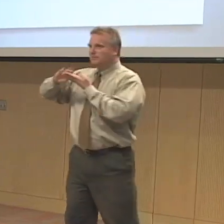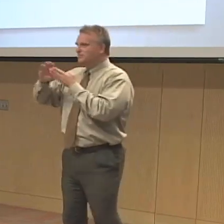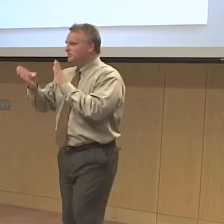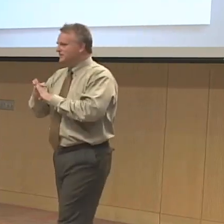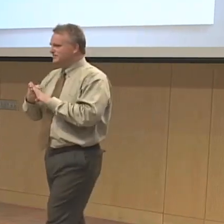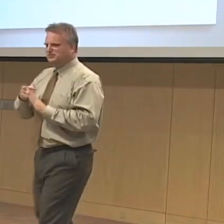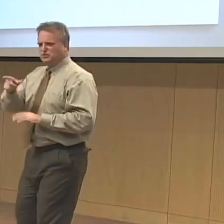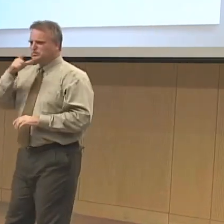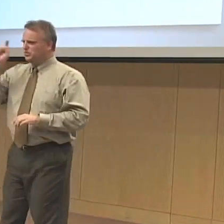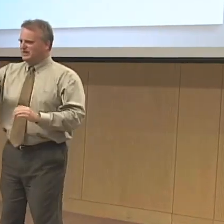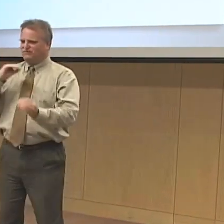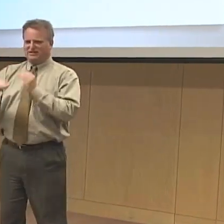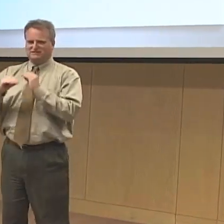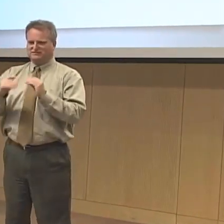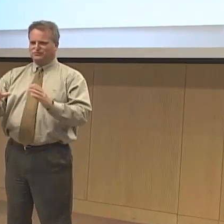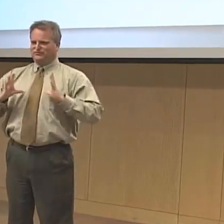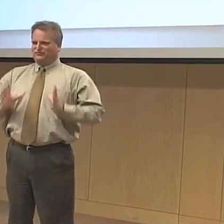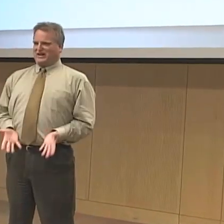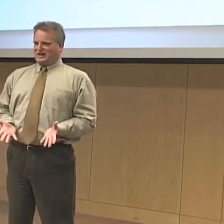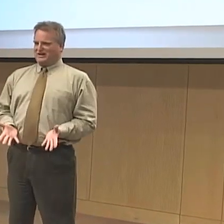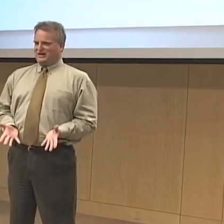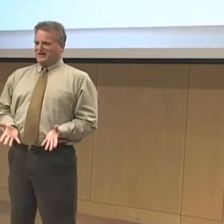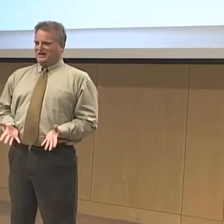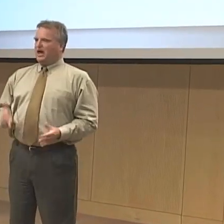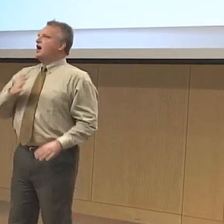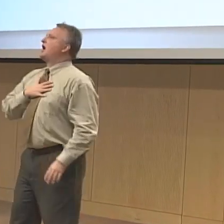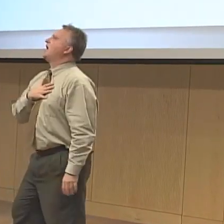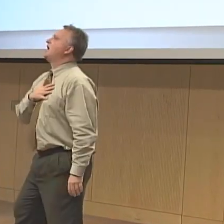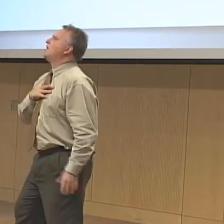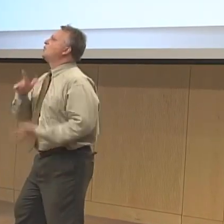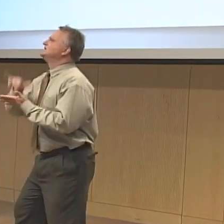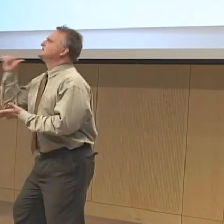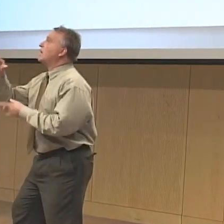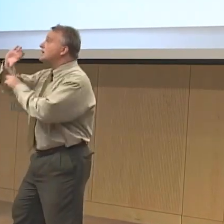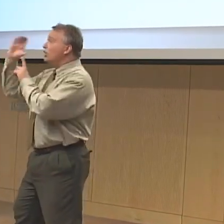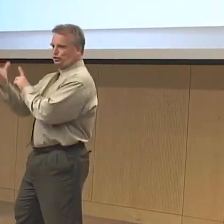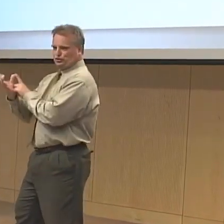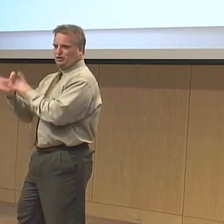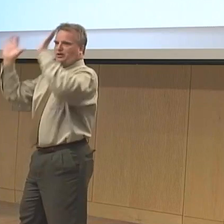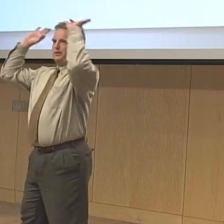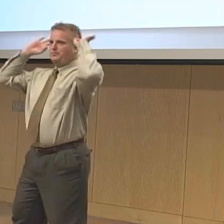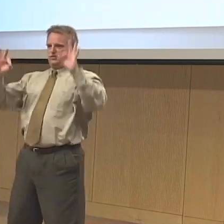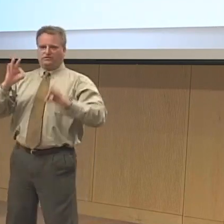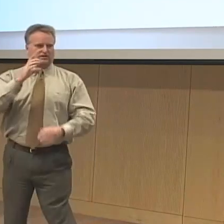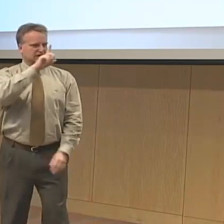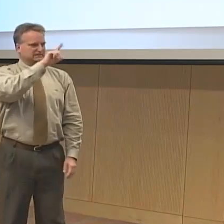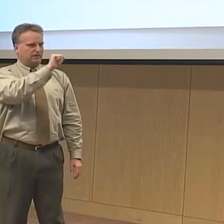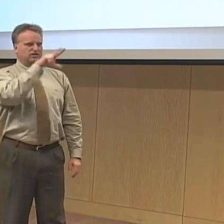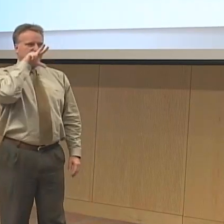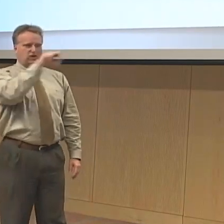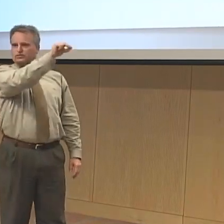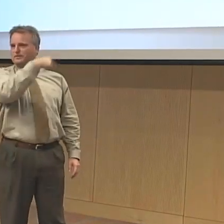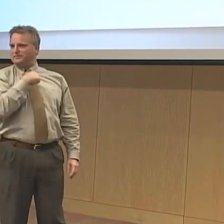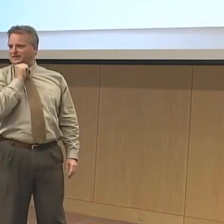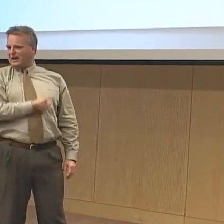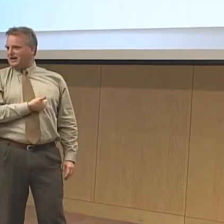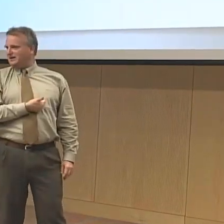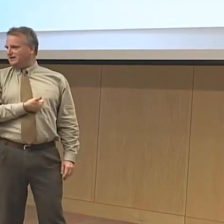us. But we now realize that within the culture, we don't need a fix, and therefore we're not